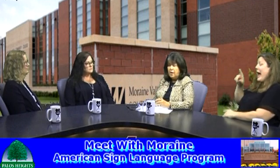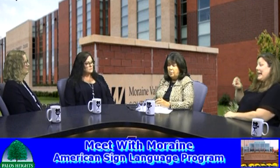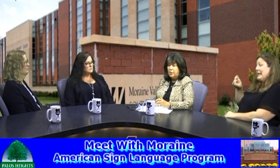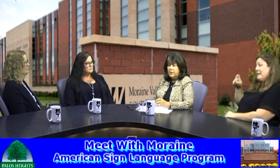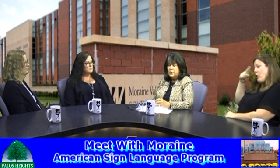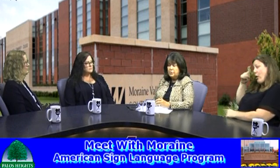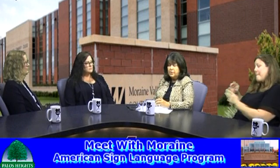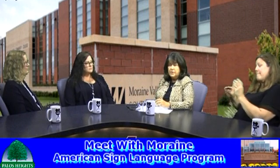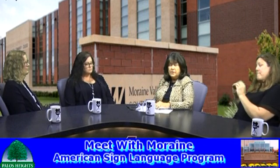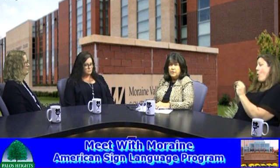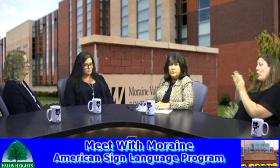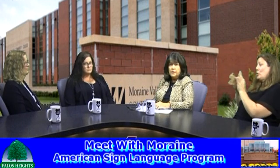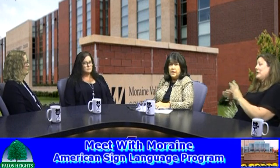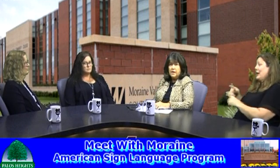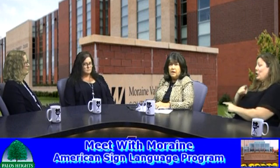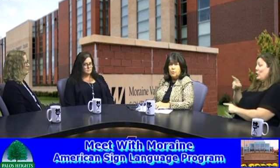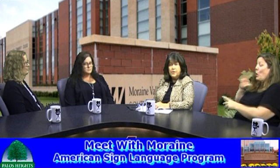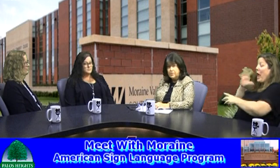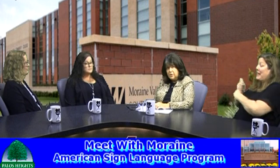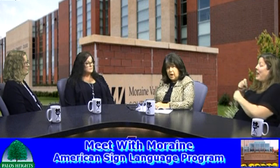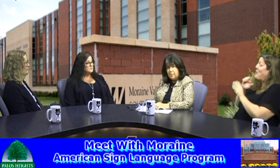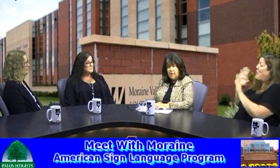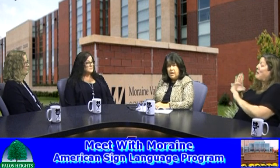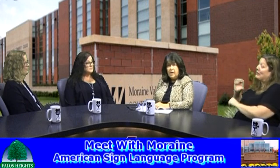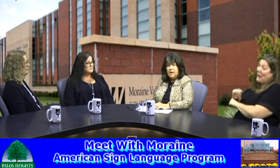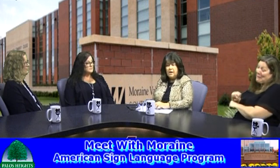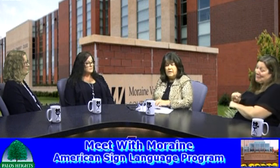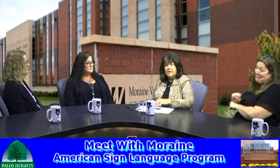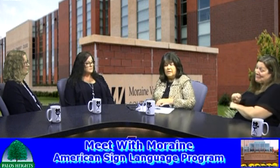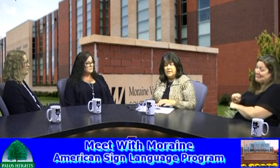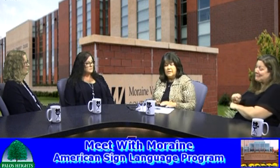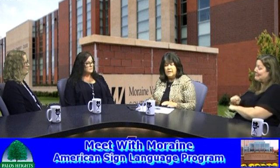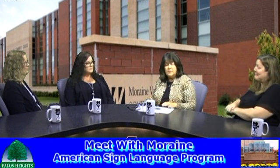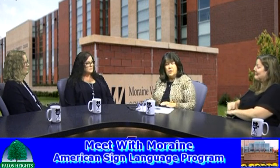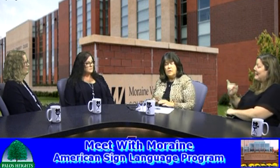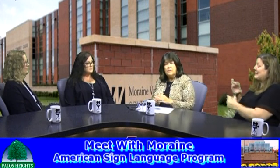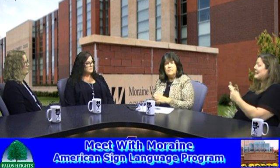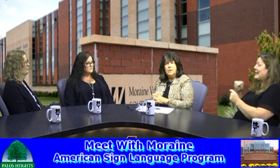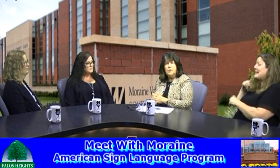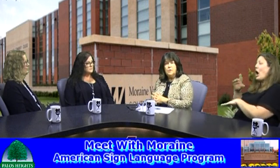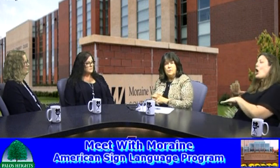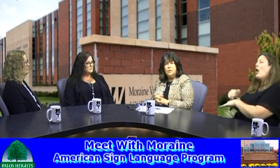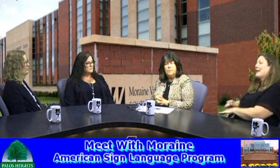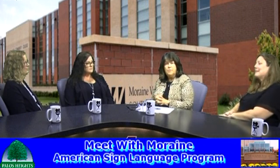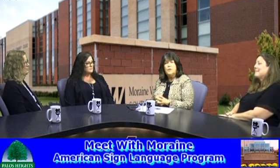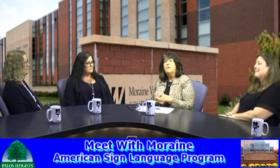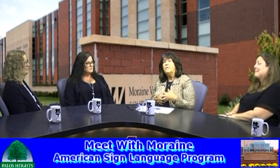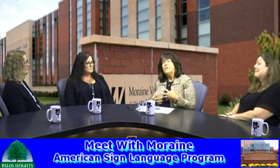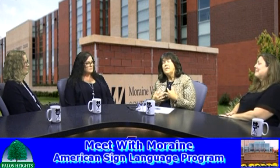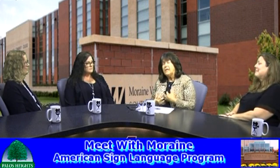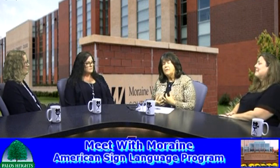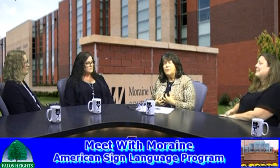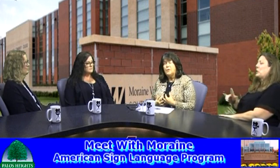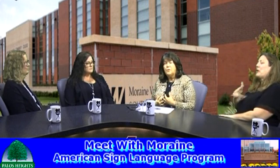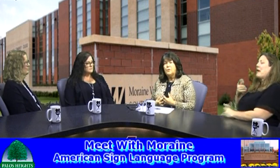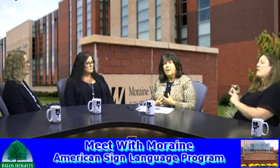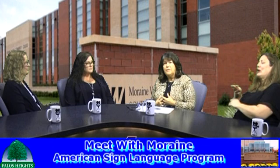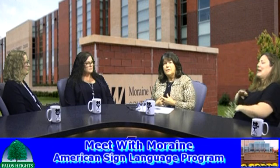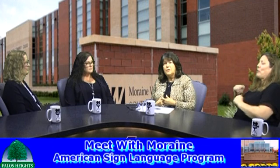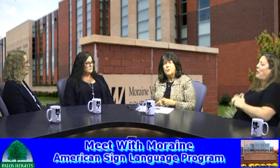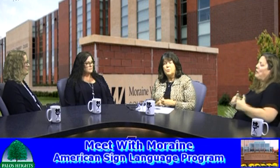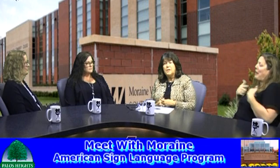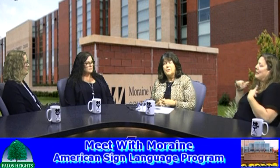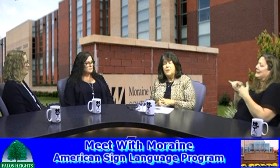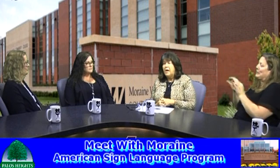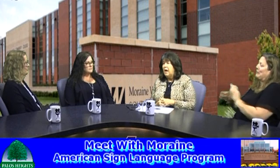for more interpreters, and you will get a wonderful job. And like I said, it's calling. You could feel very satisfied with your life